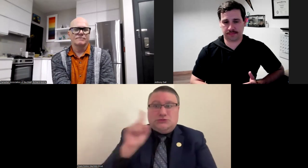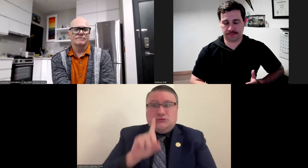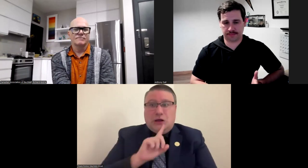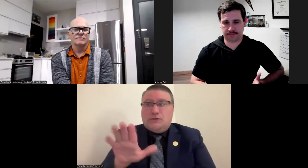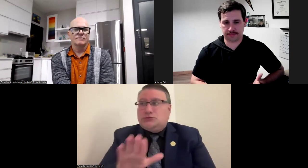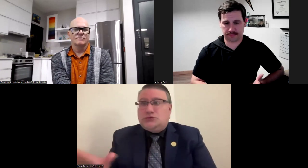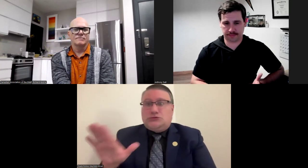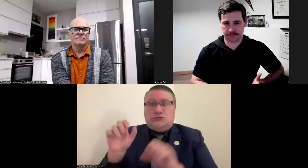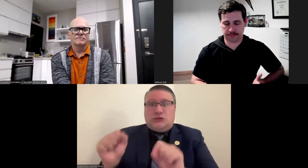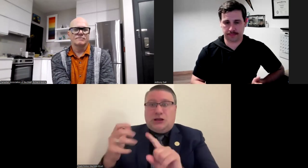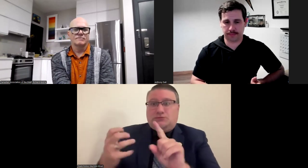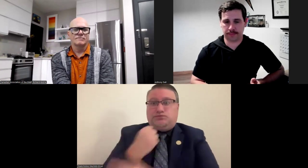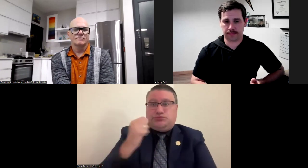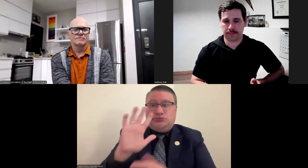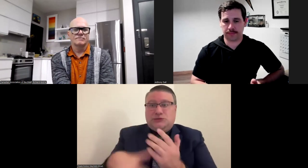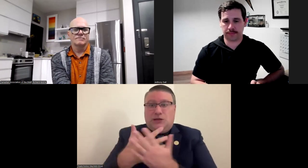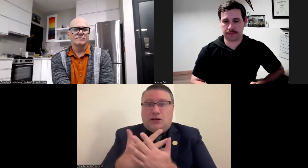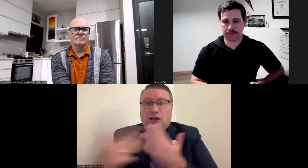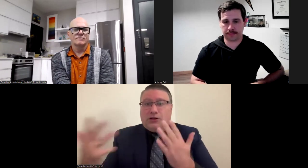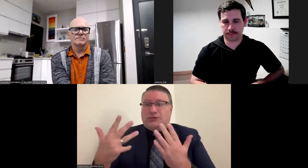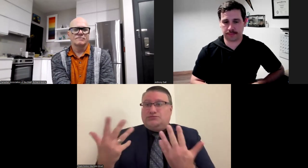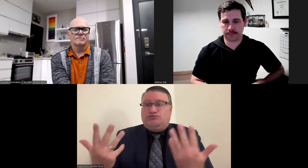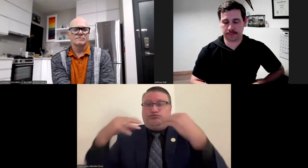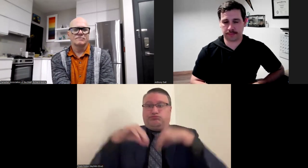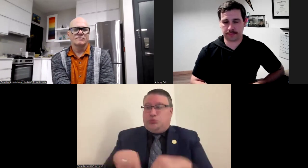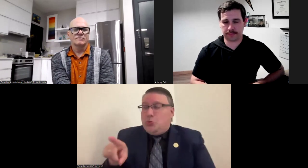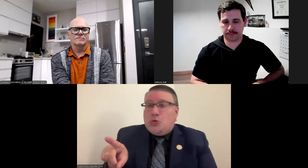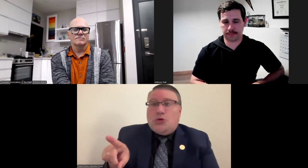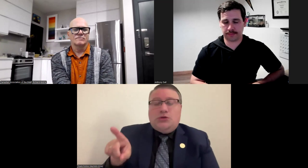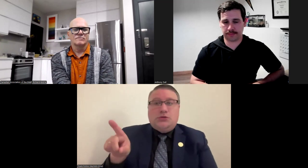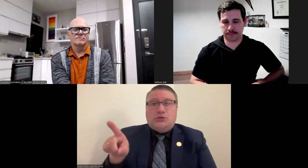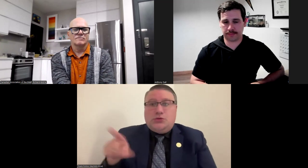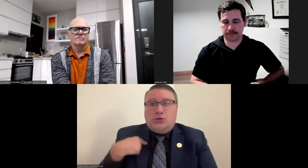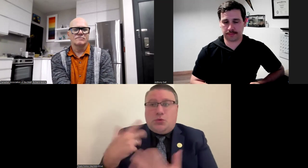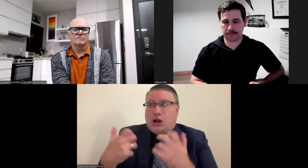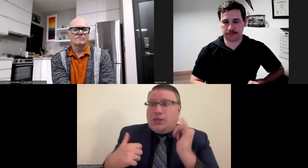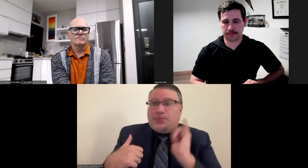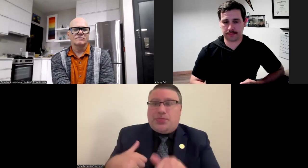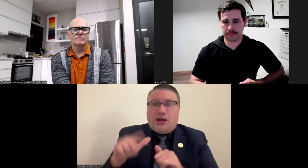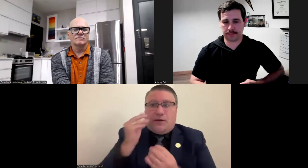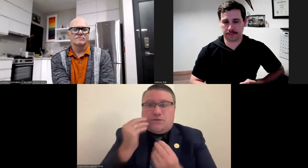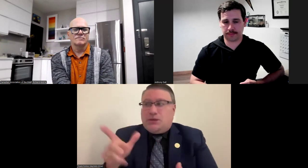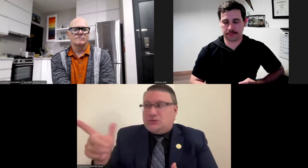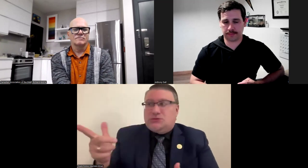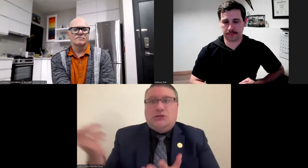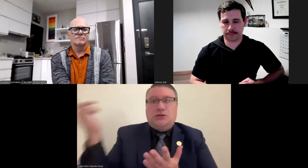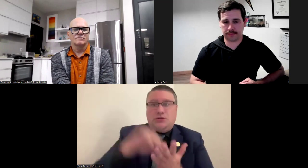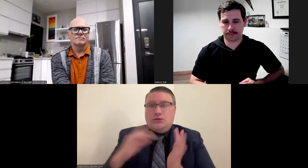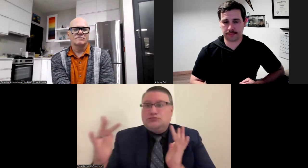So if you see a presentation and something has worked in another country, as far as advocating for the right to access a sign